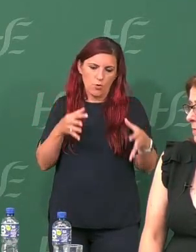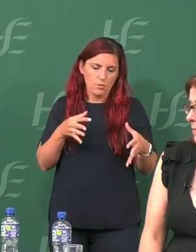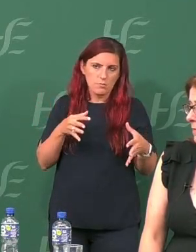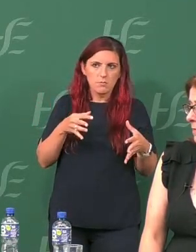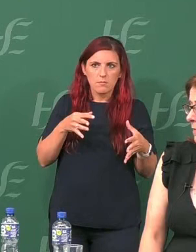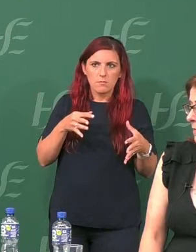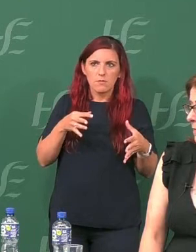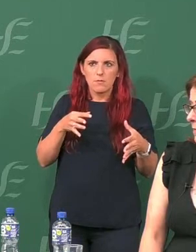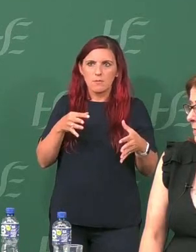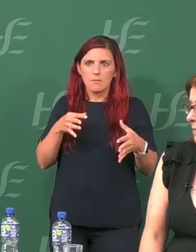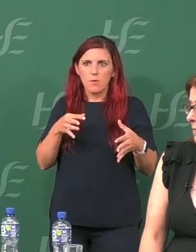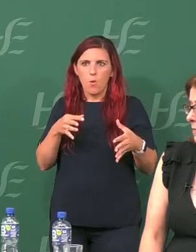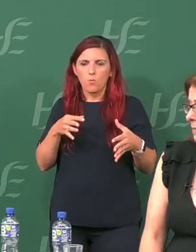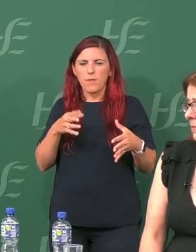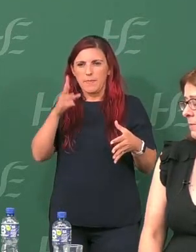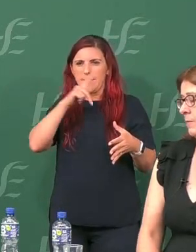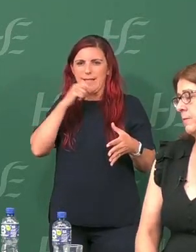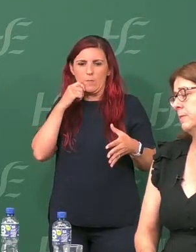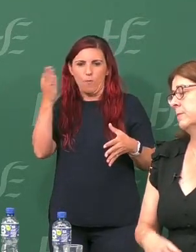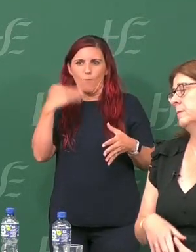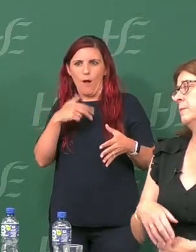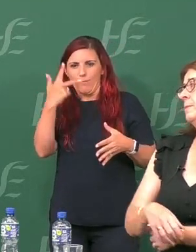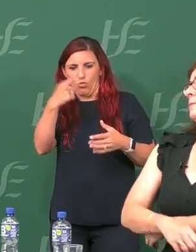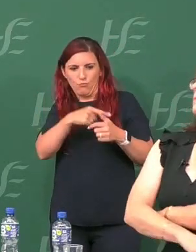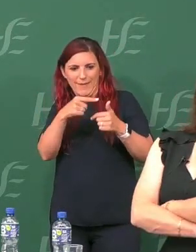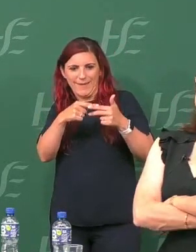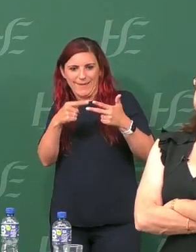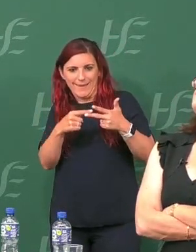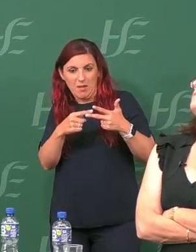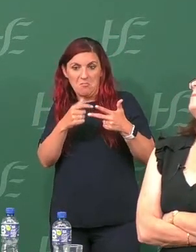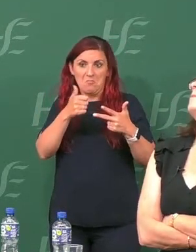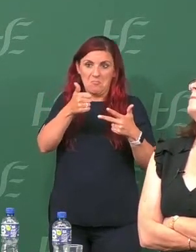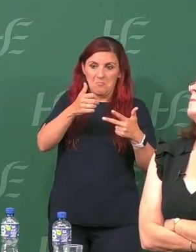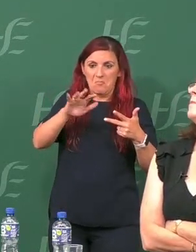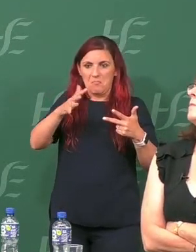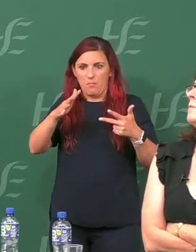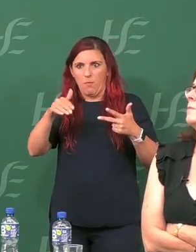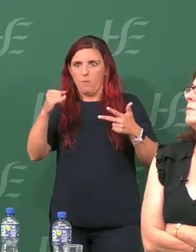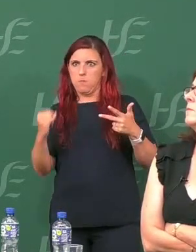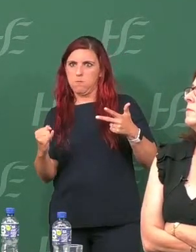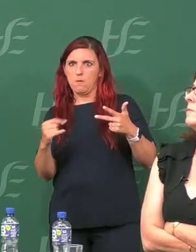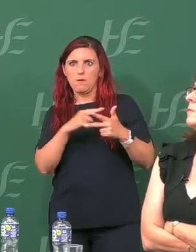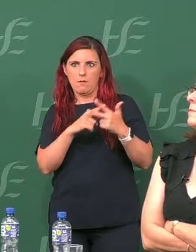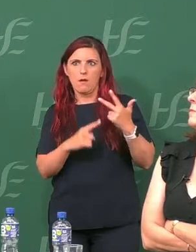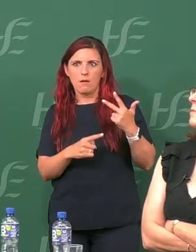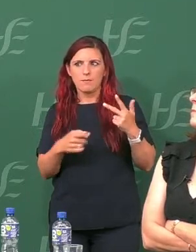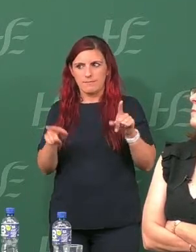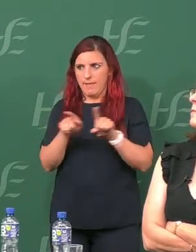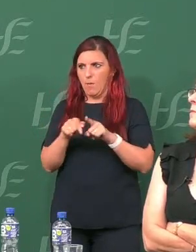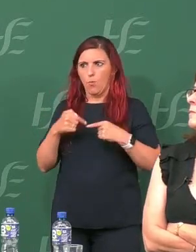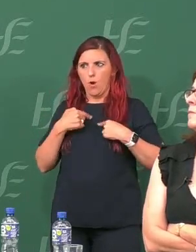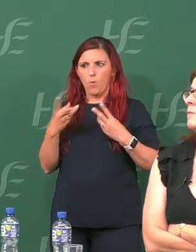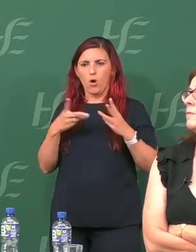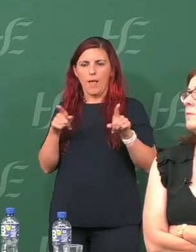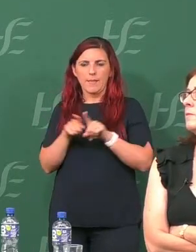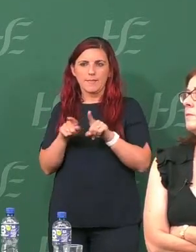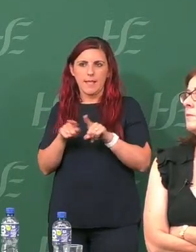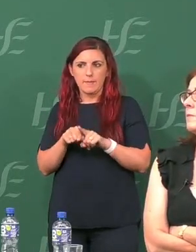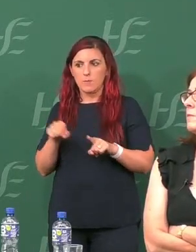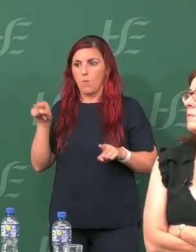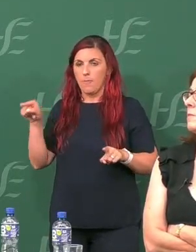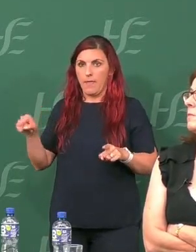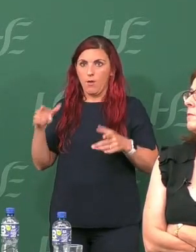and pessimistic. You know that the indications are from NEFA that it's trending on certainly at the start, it's trending on the central 2